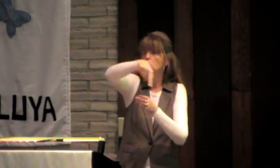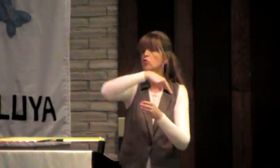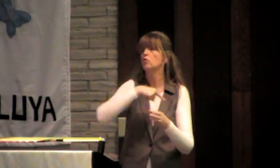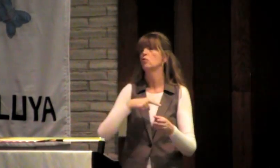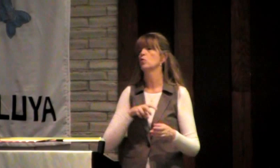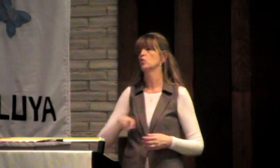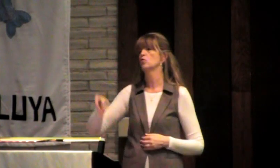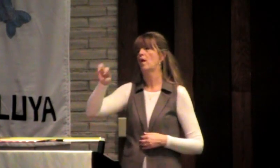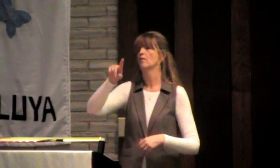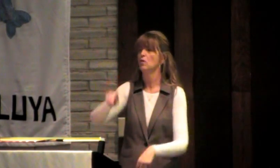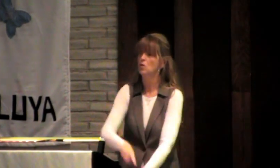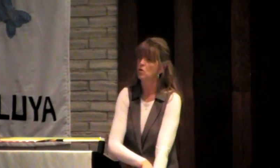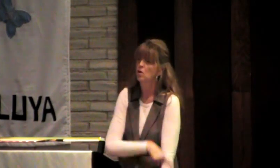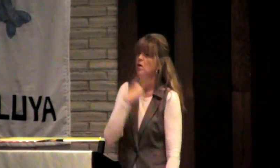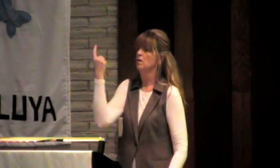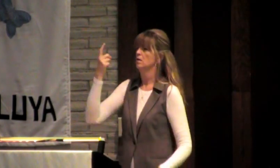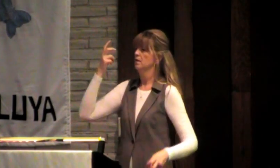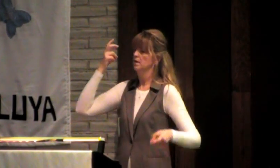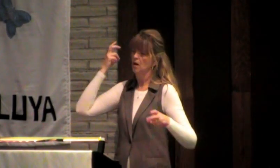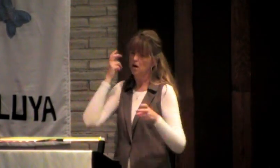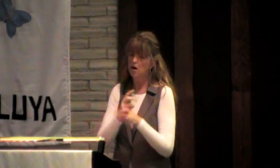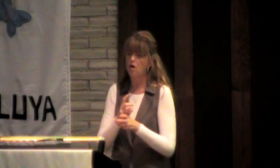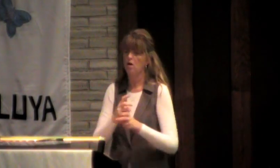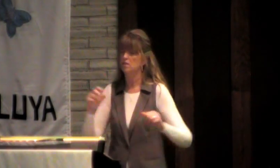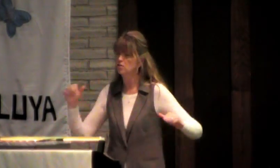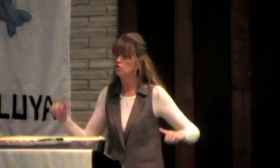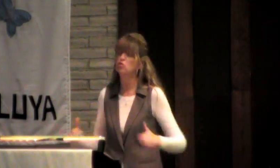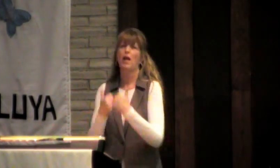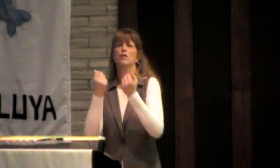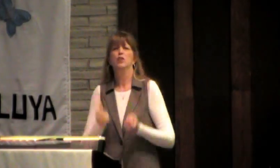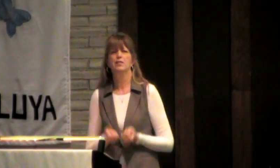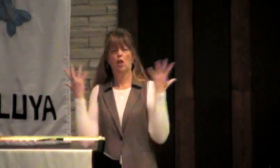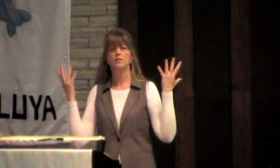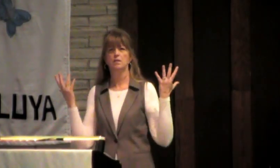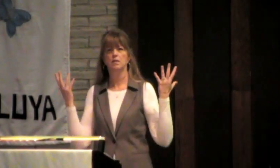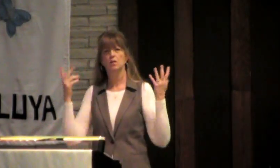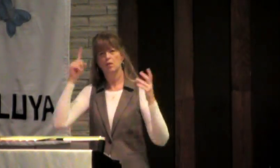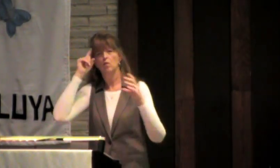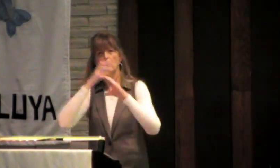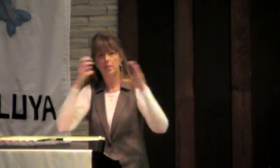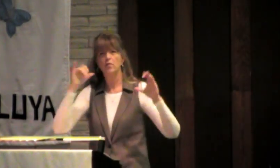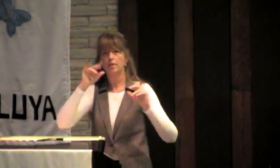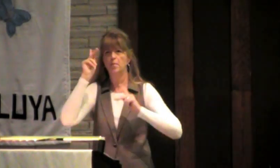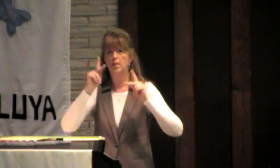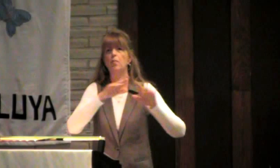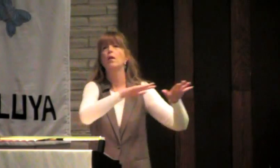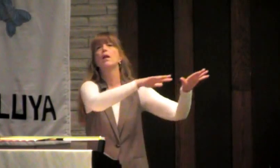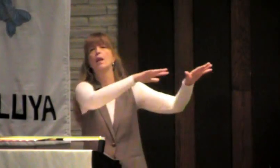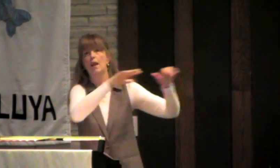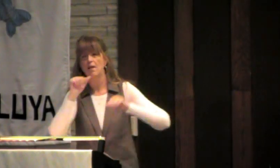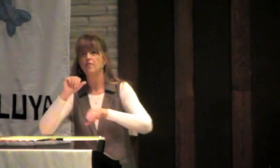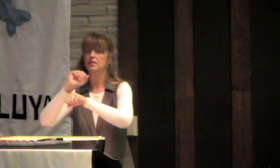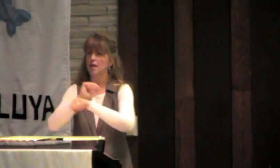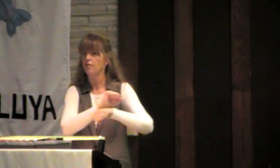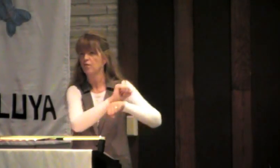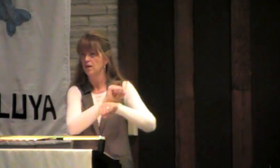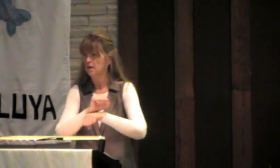around, the travel would be longer and harder and more challenging. So I want you to picture the people